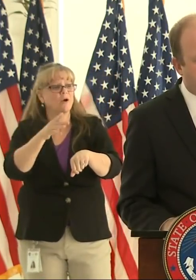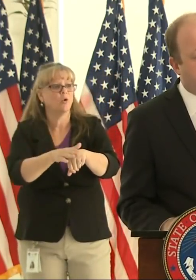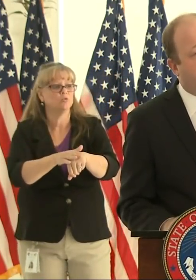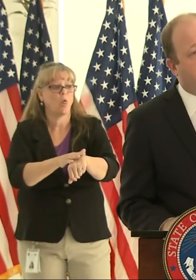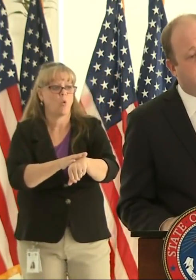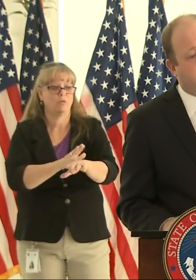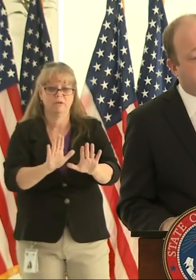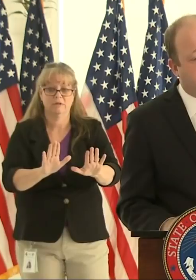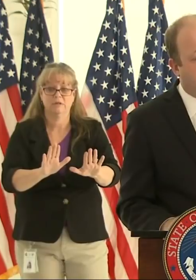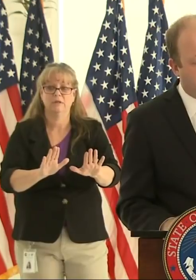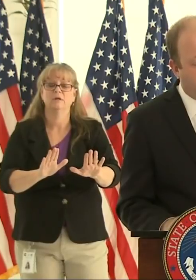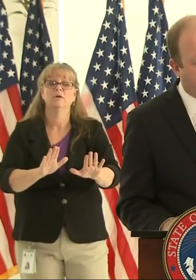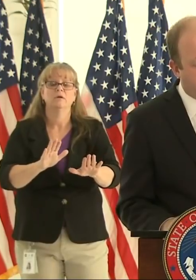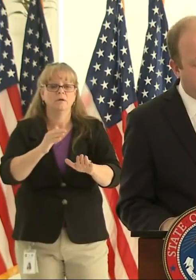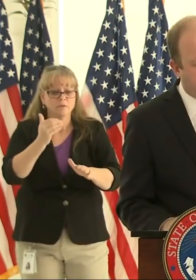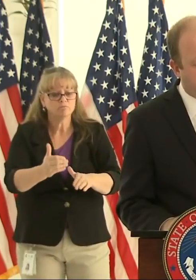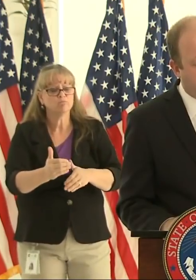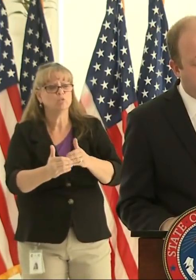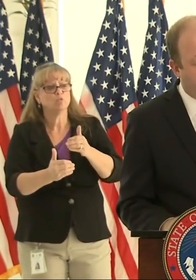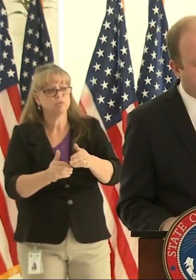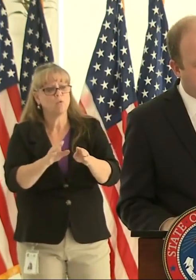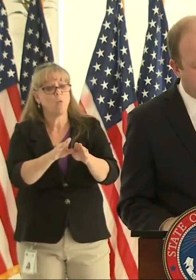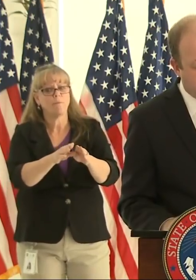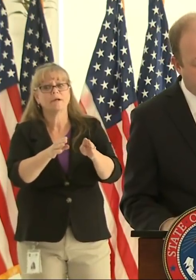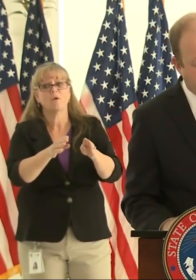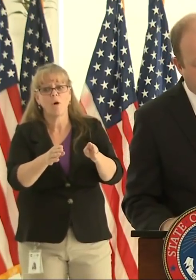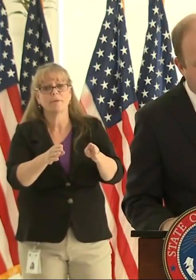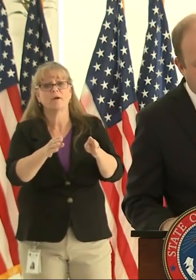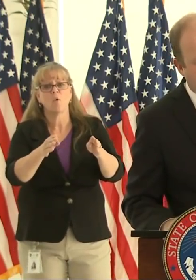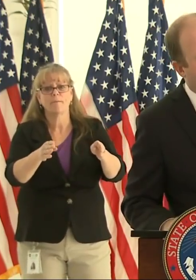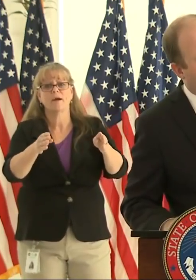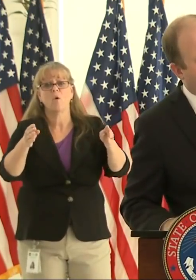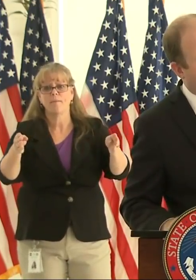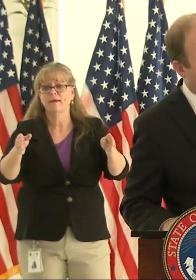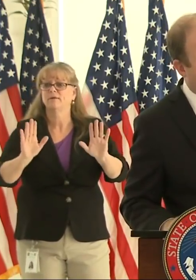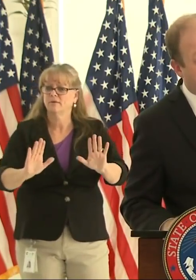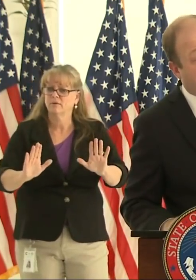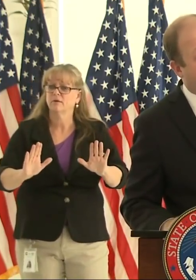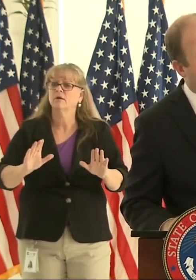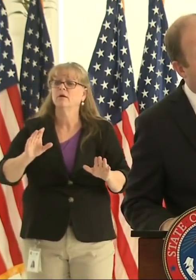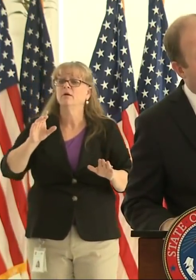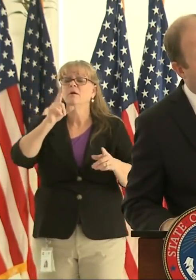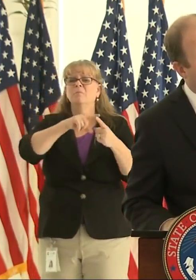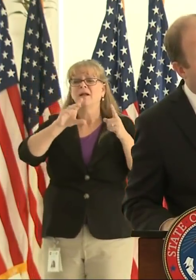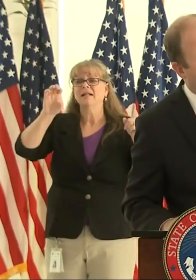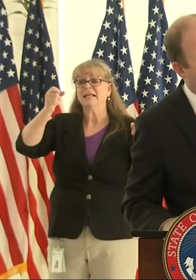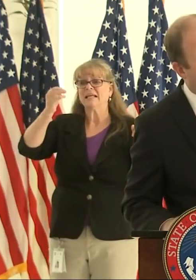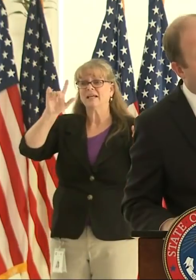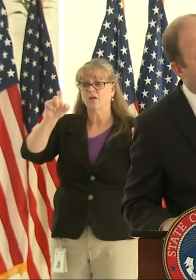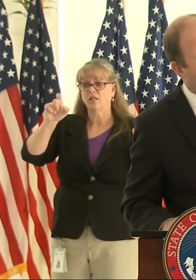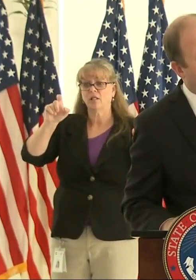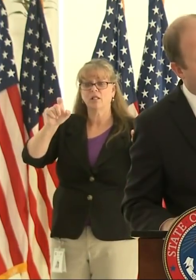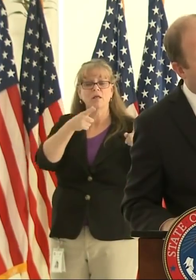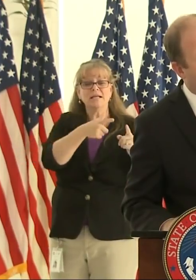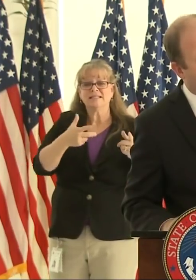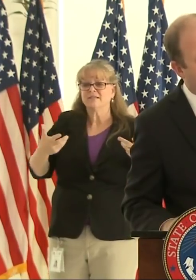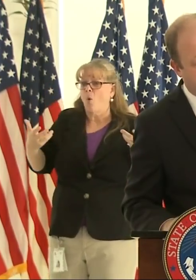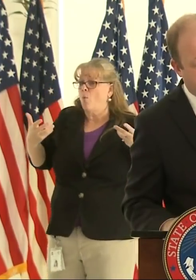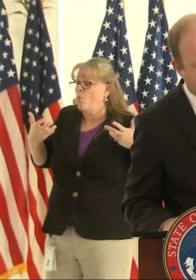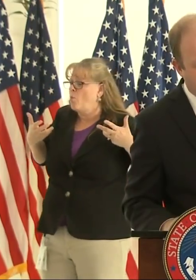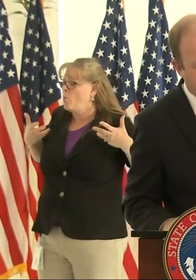while stores may be open, there's not going to be, nor does Eagle County even want, nor would they have the level that they would have